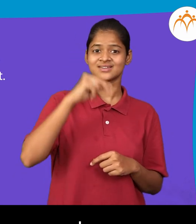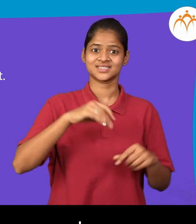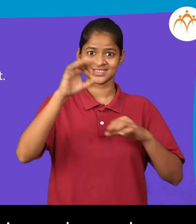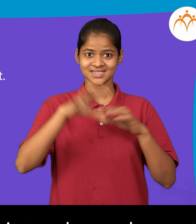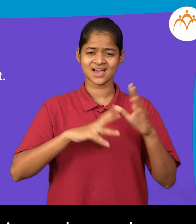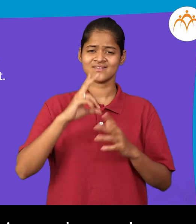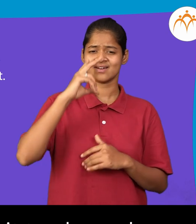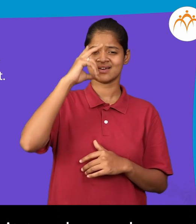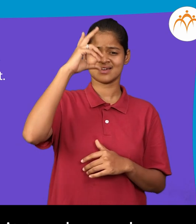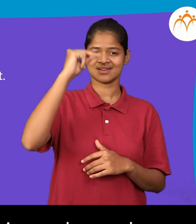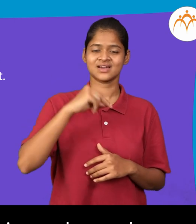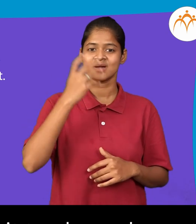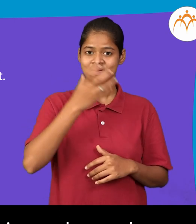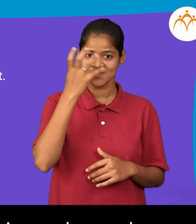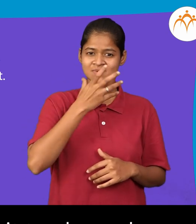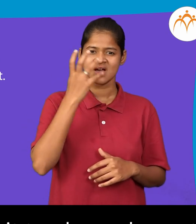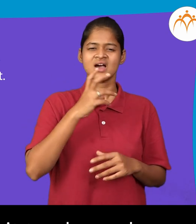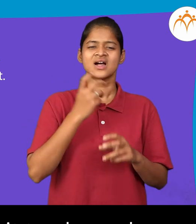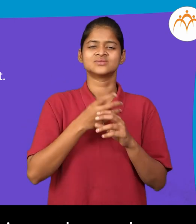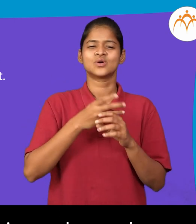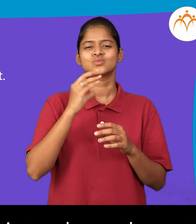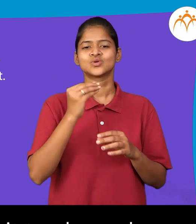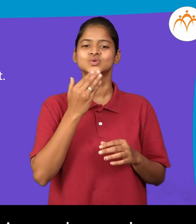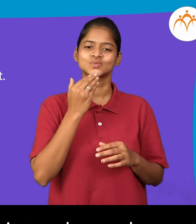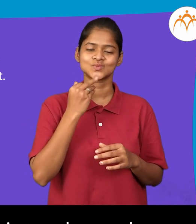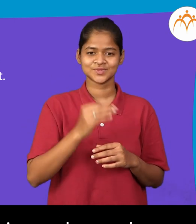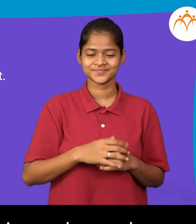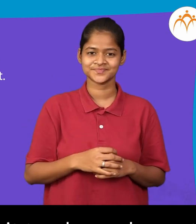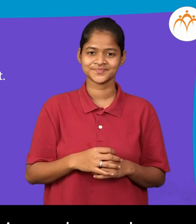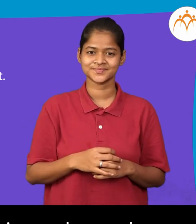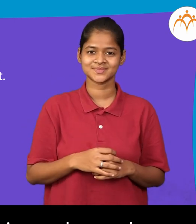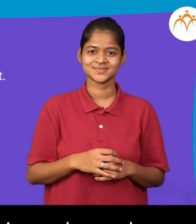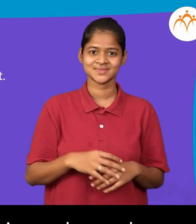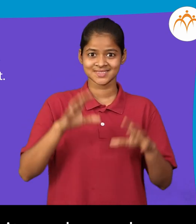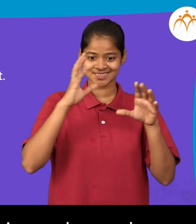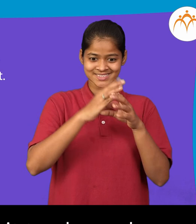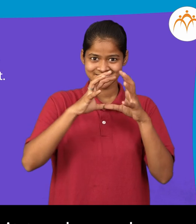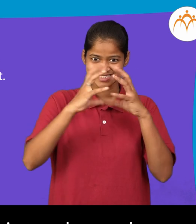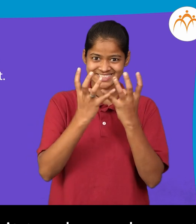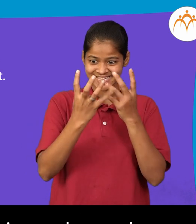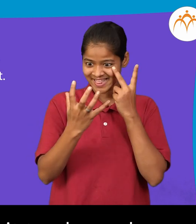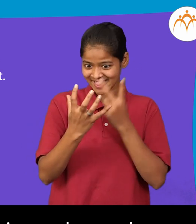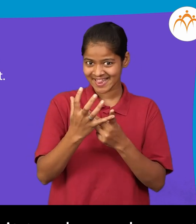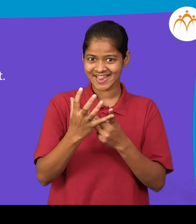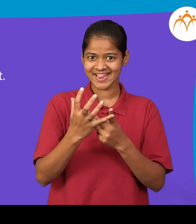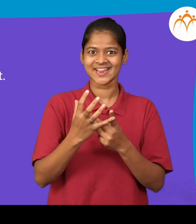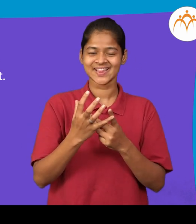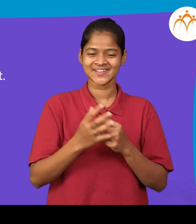Tall trees near the sea. Fruit tender and sweet. Break it